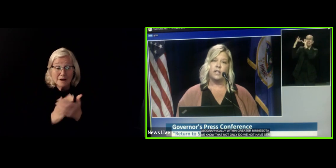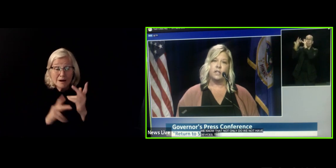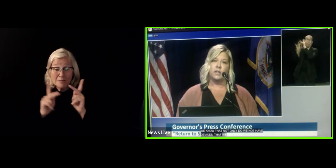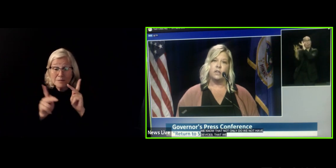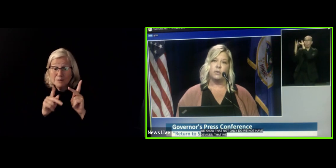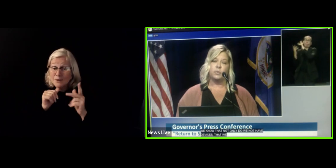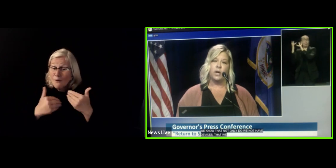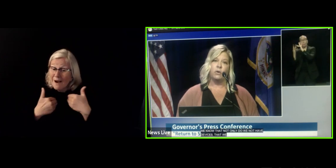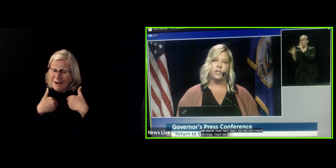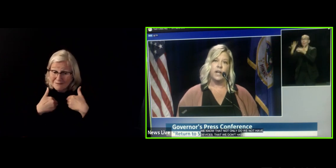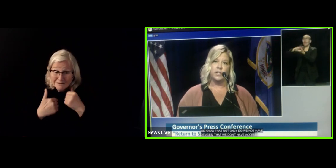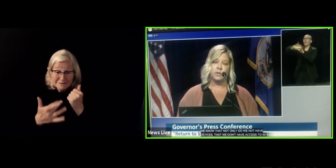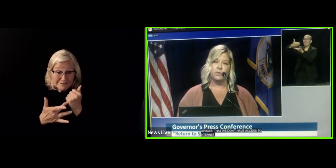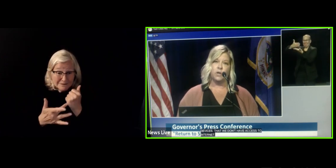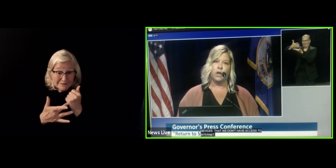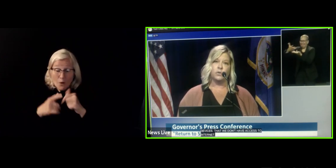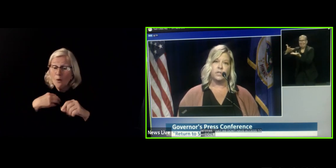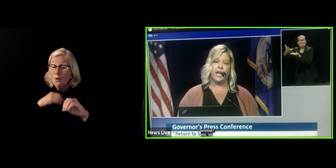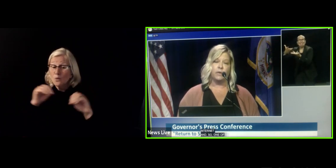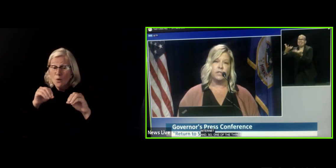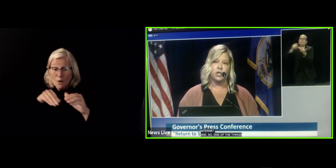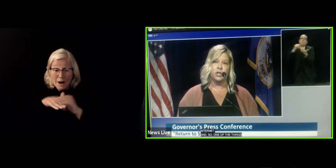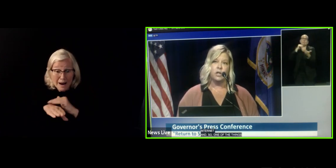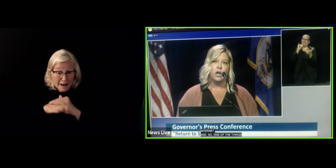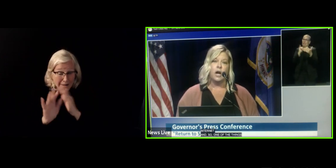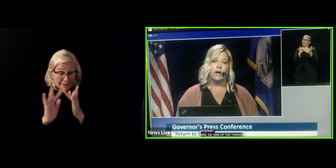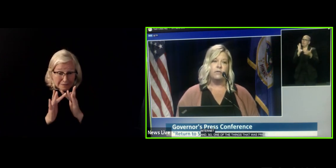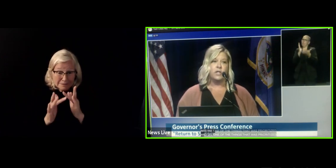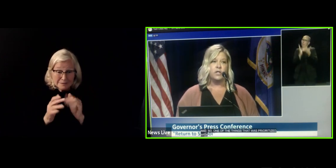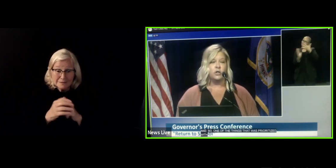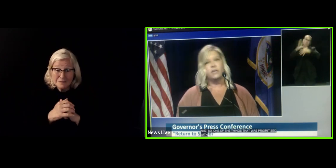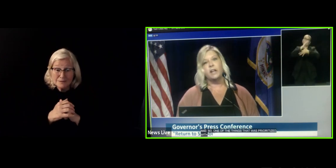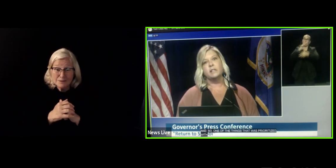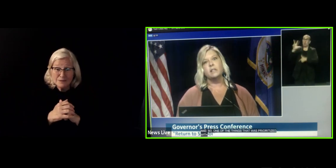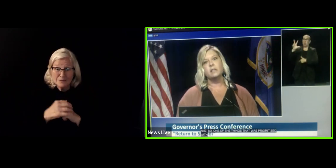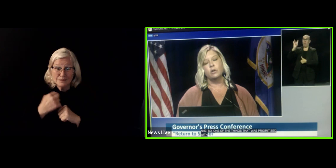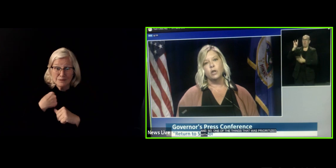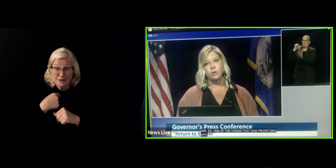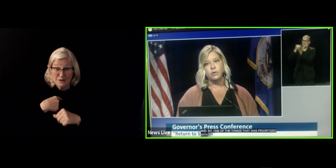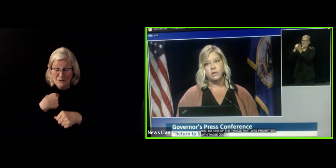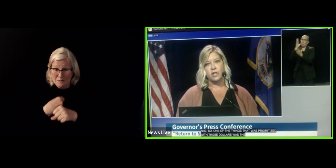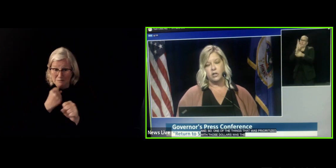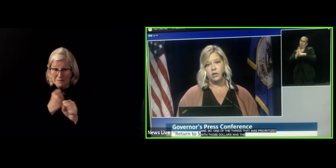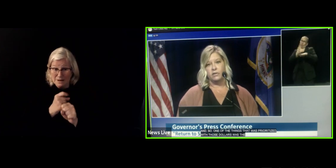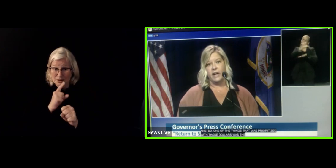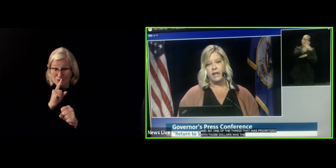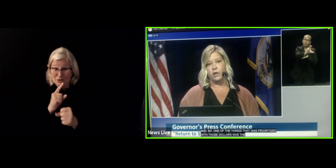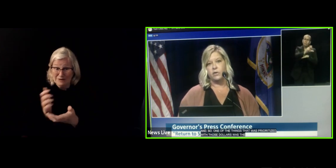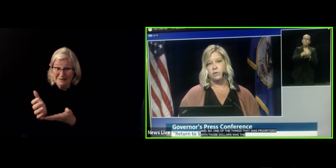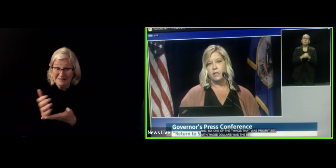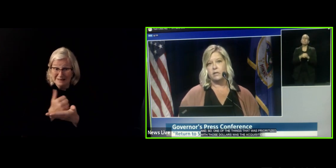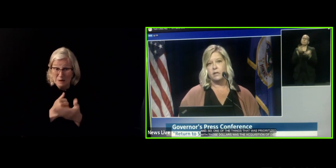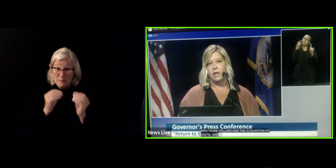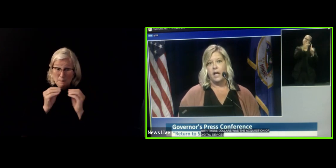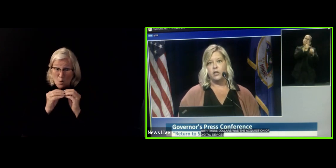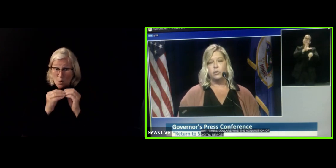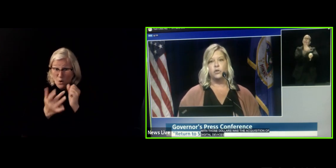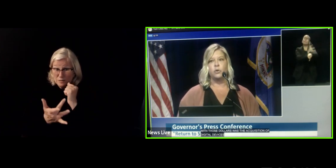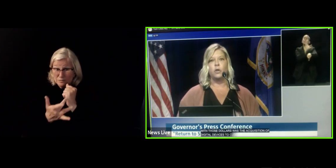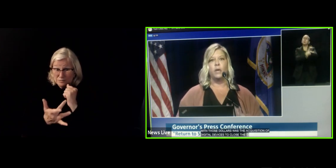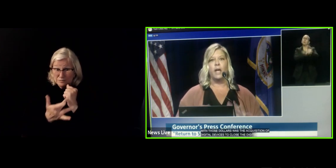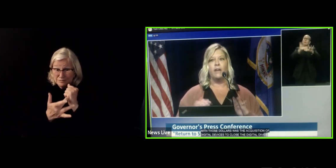the things that was prioritized with those dollars was the acquisition of digital devices to close the digital divide for our students and